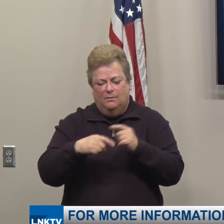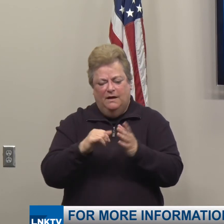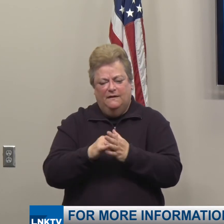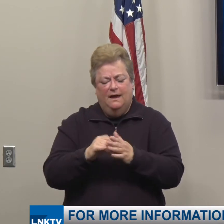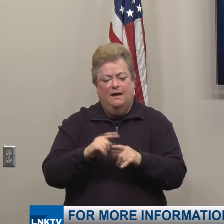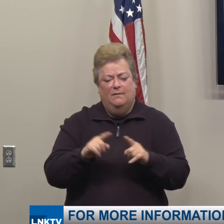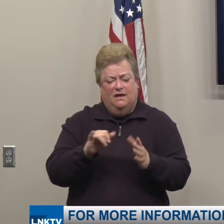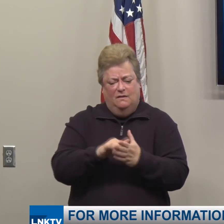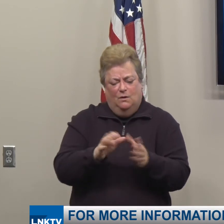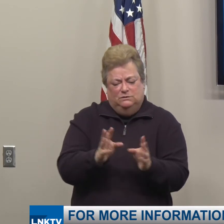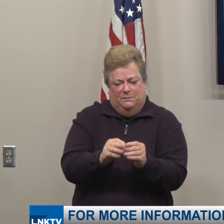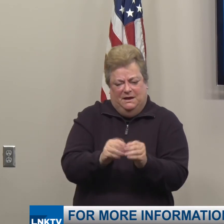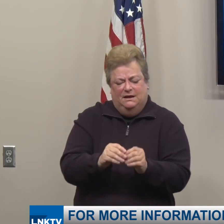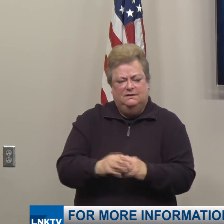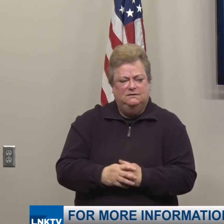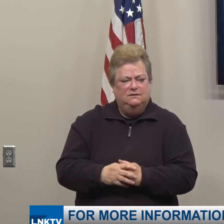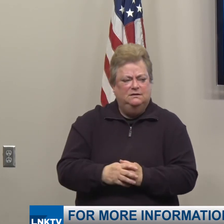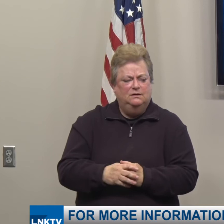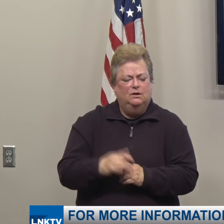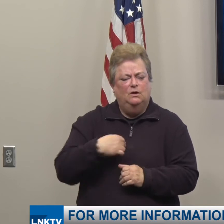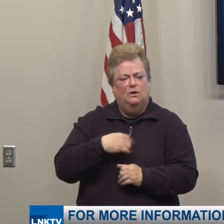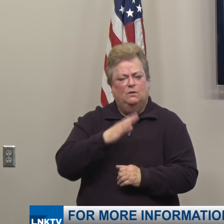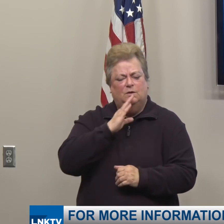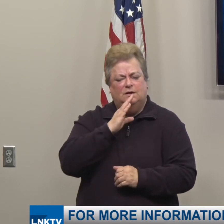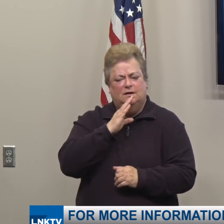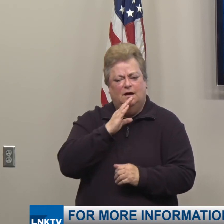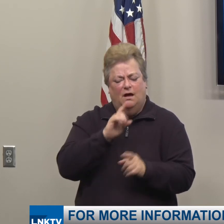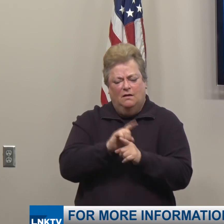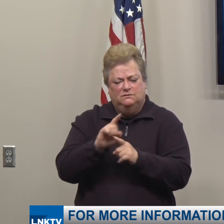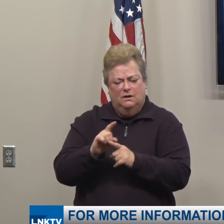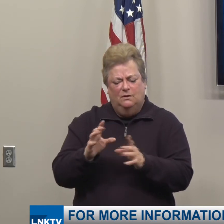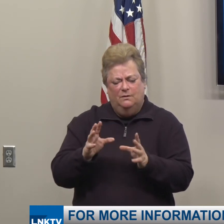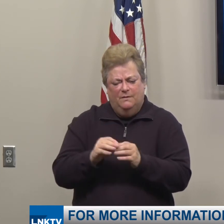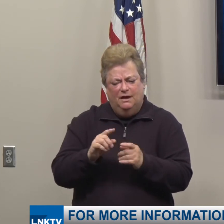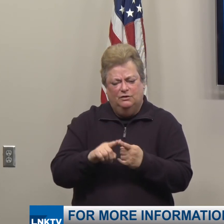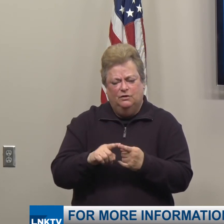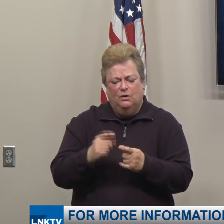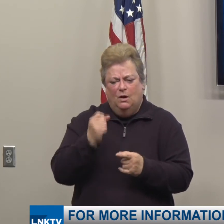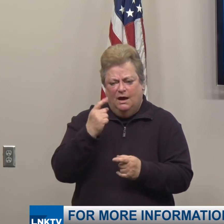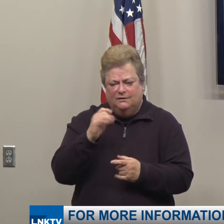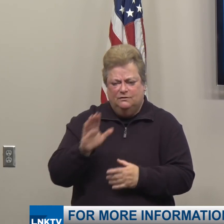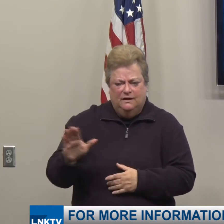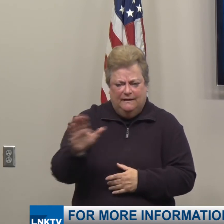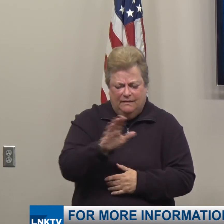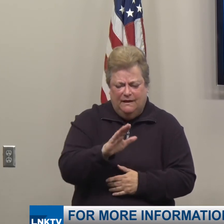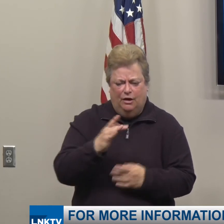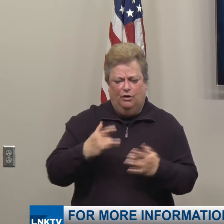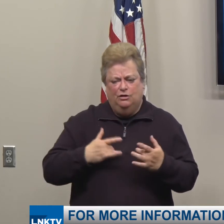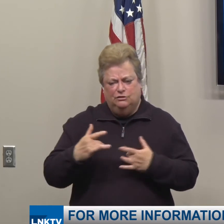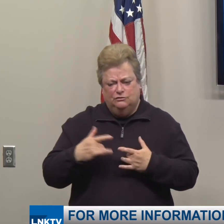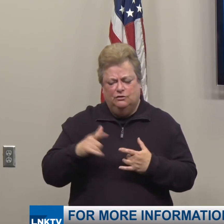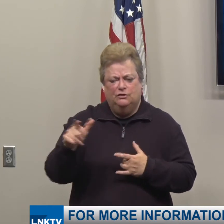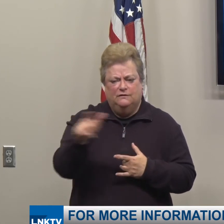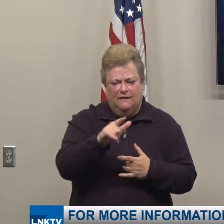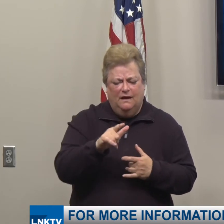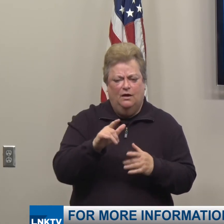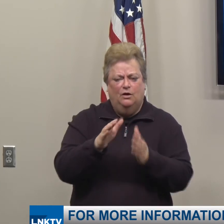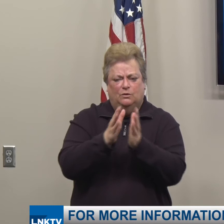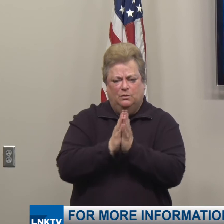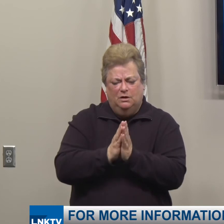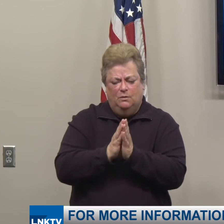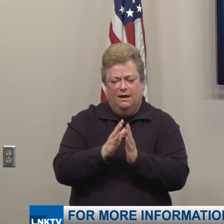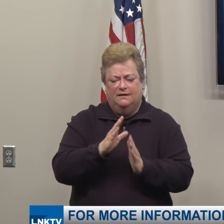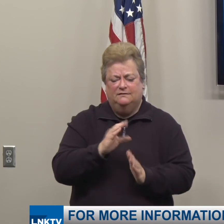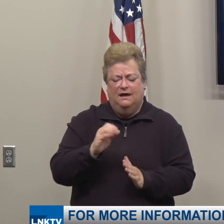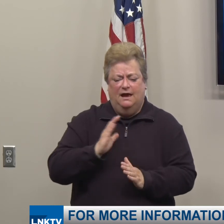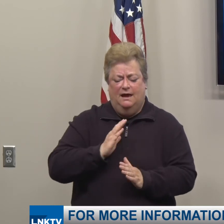we've also met to try to understand their requests and their concerns. And during an initial conversation